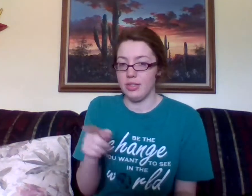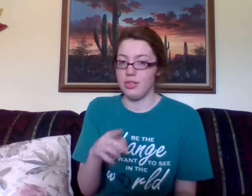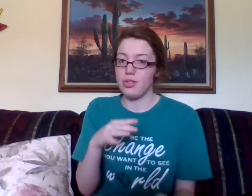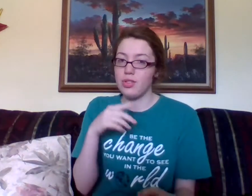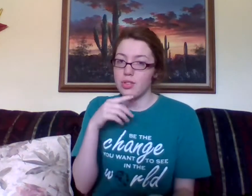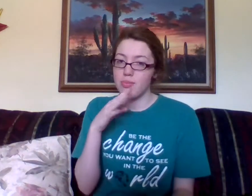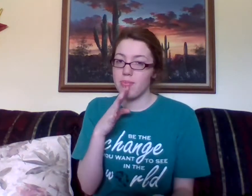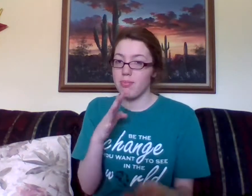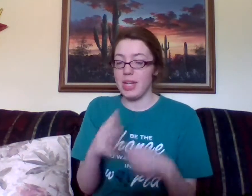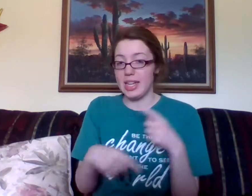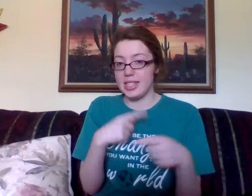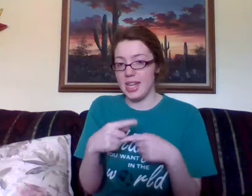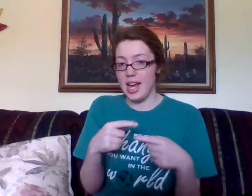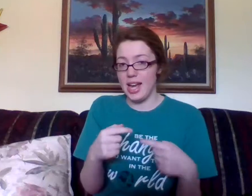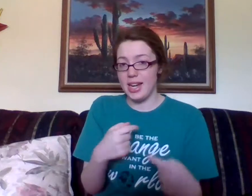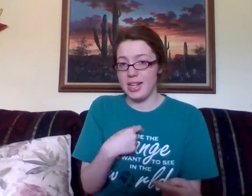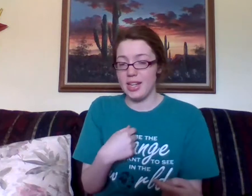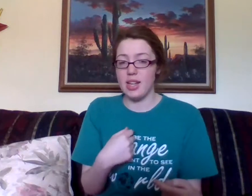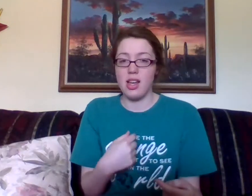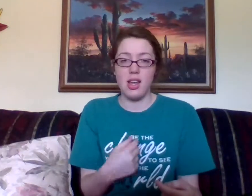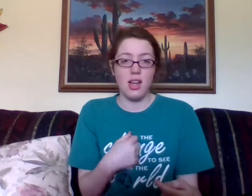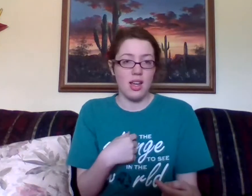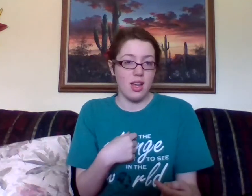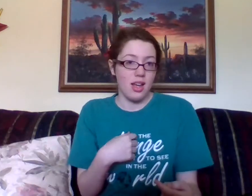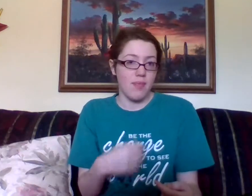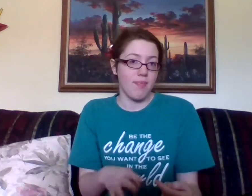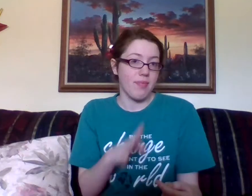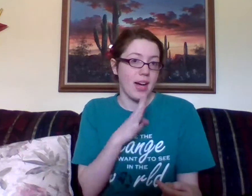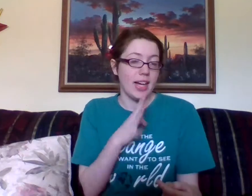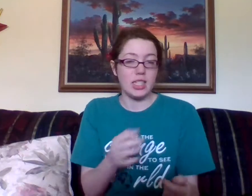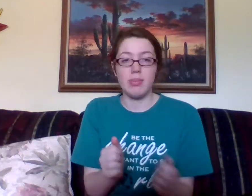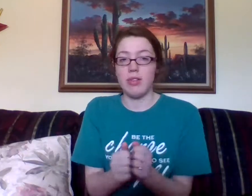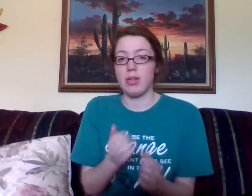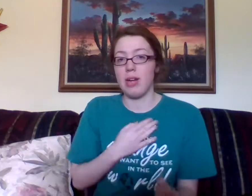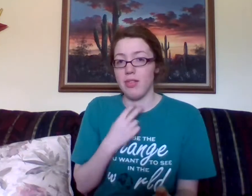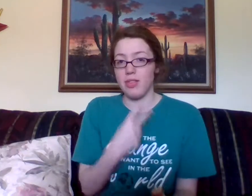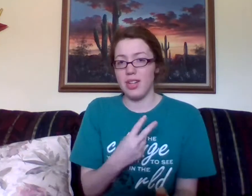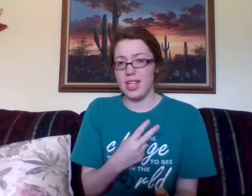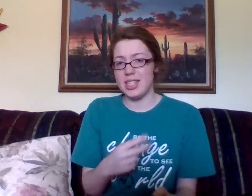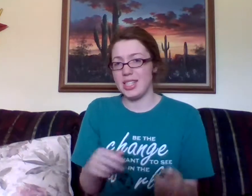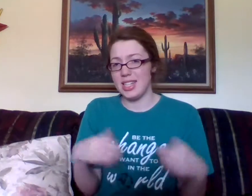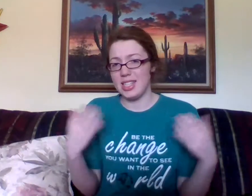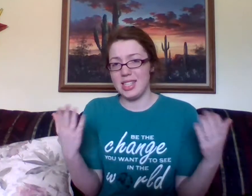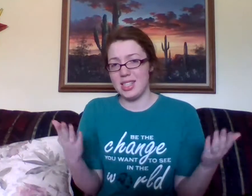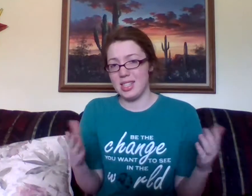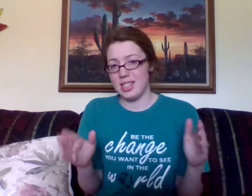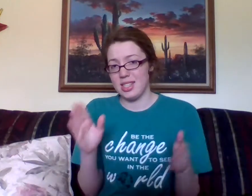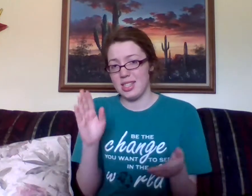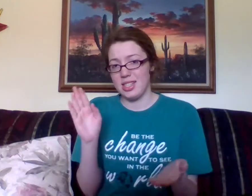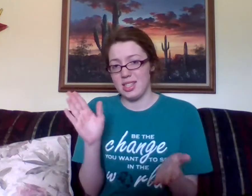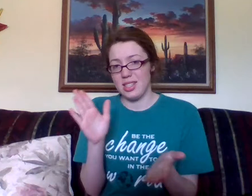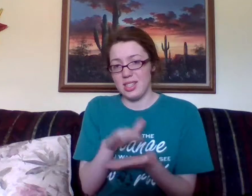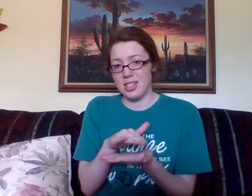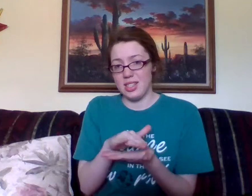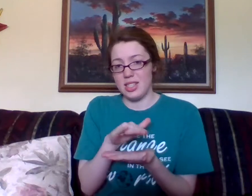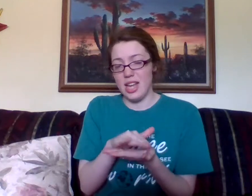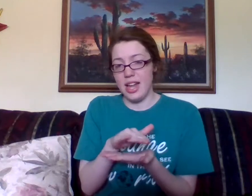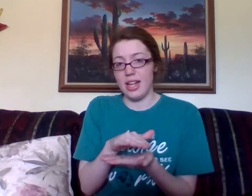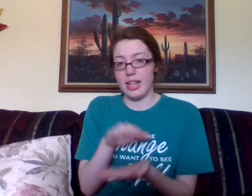You speak sign. I speak with my voice. That's it. Like,